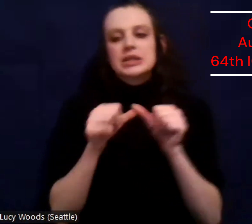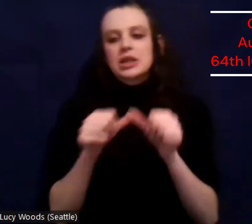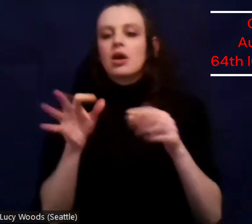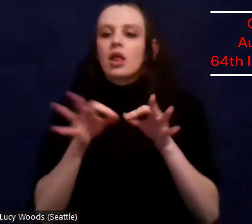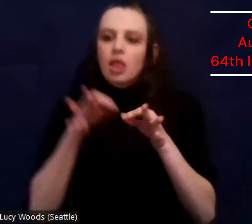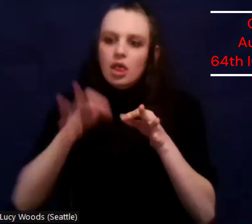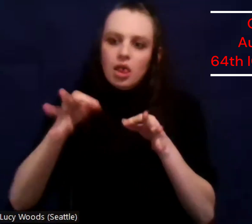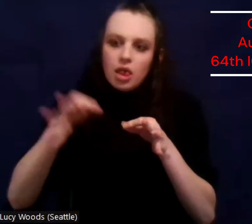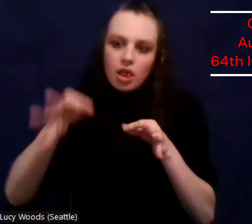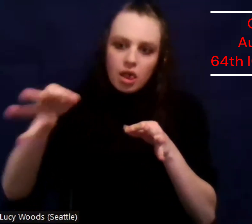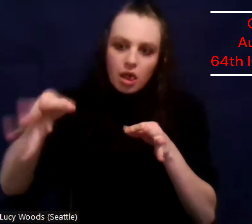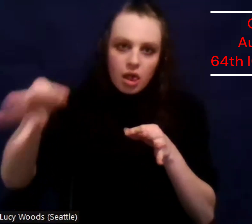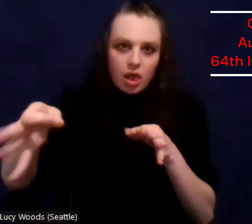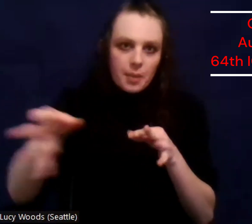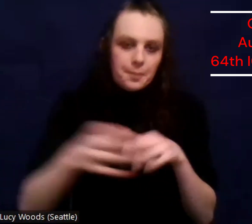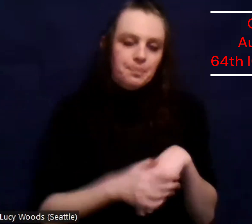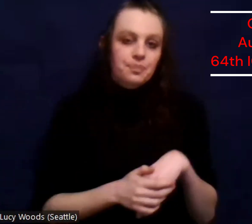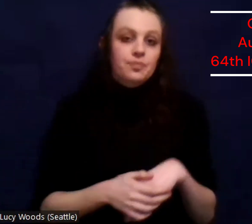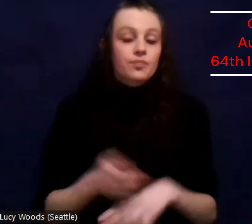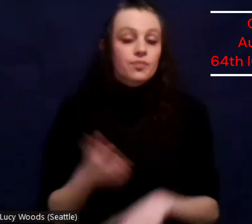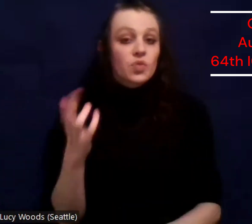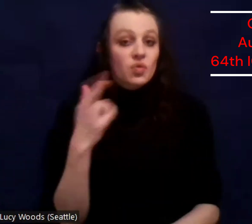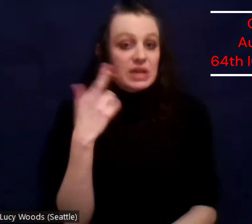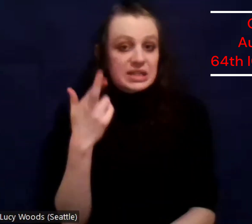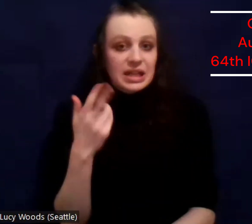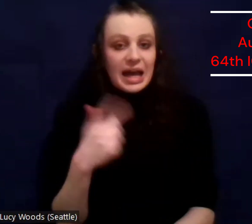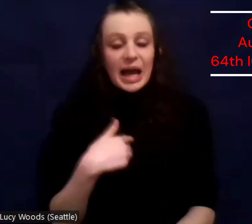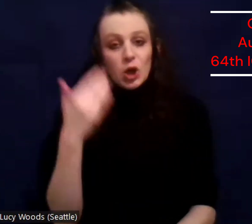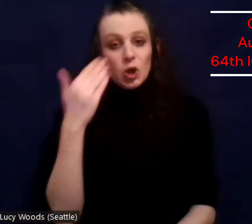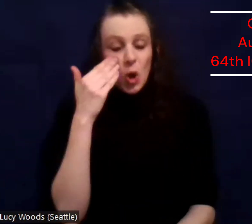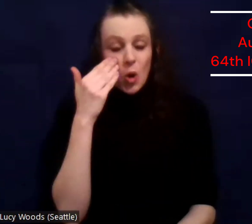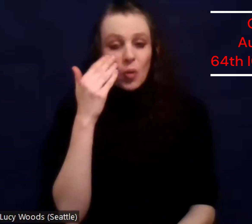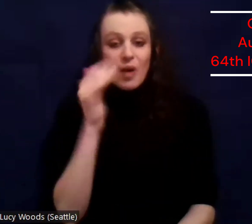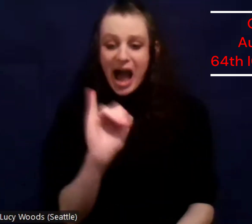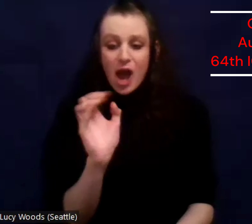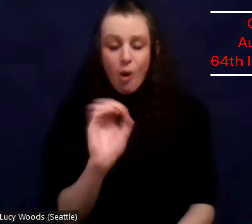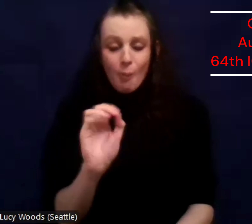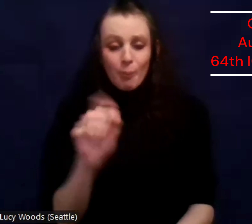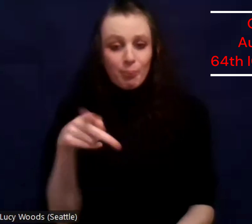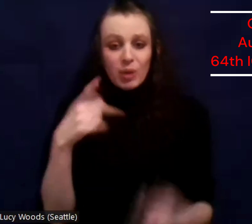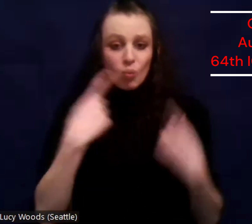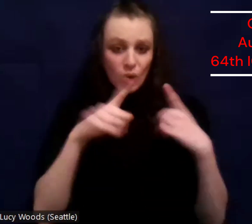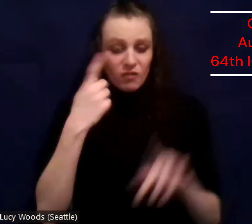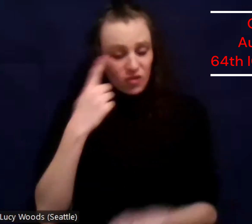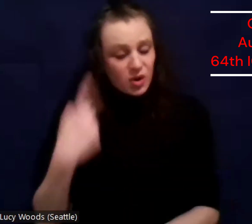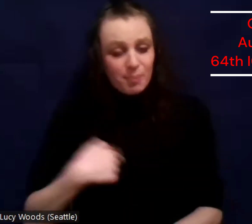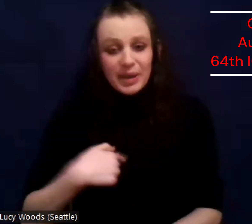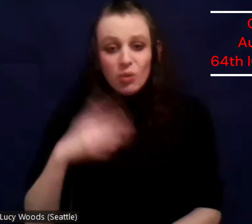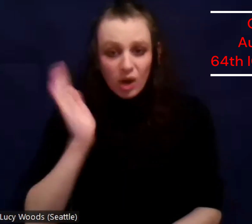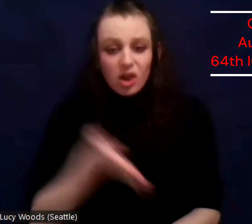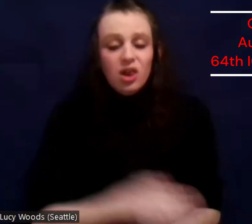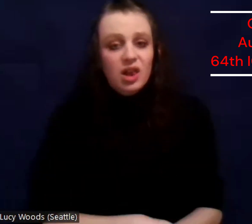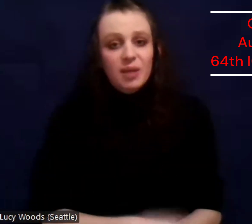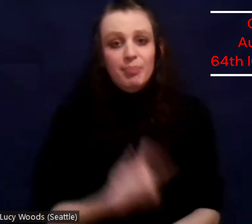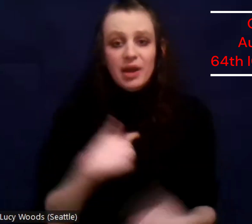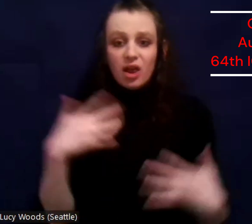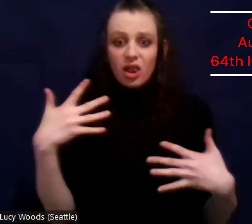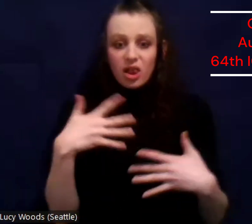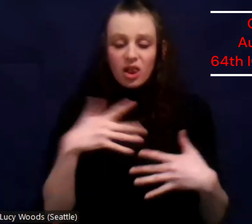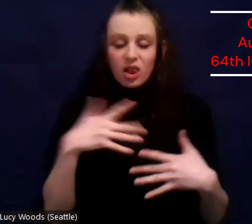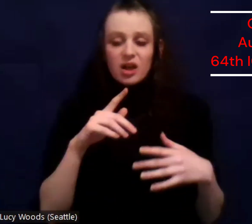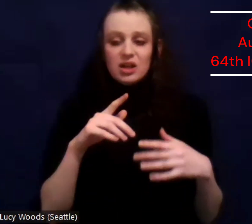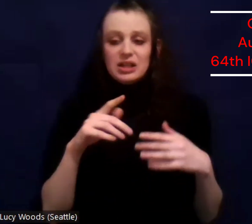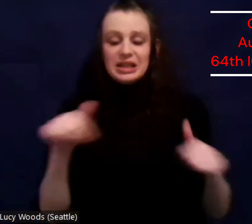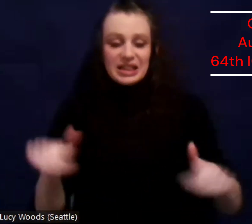it off. Mainly because I knew that this shit was going to work, and I had so much fear of having a life that didn't involve drugs